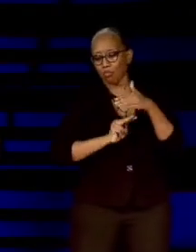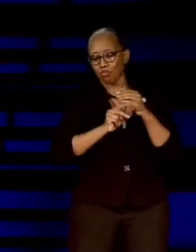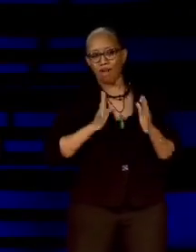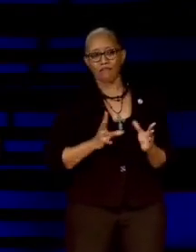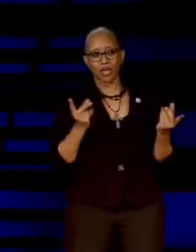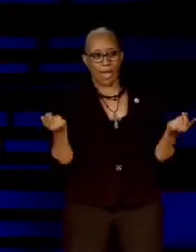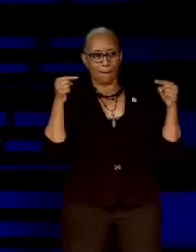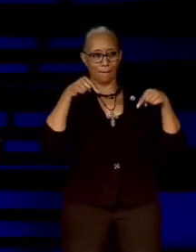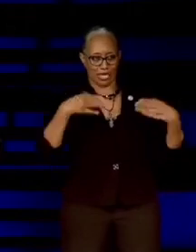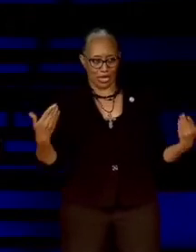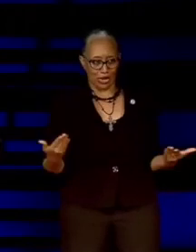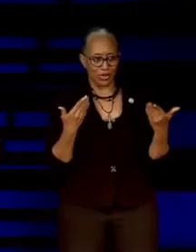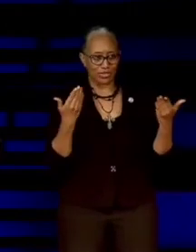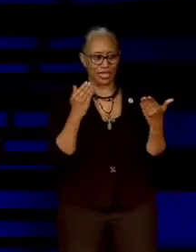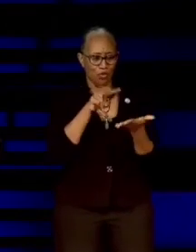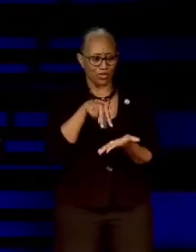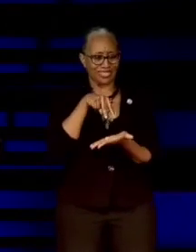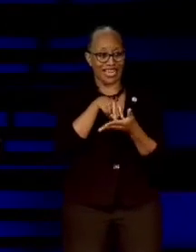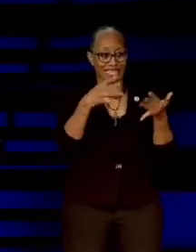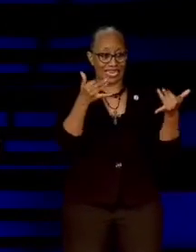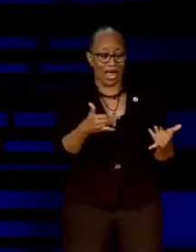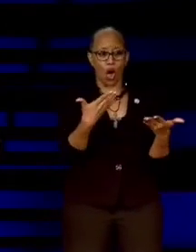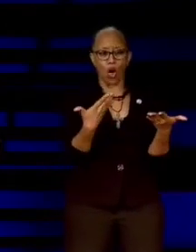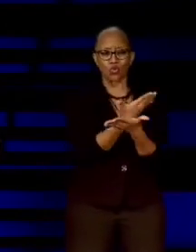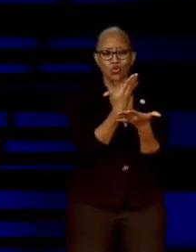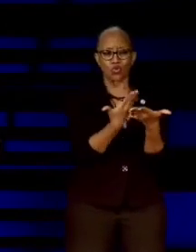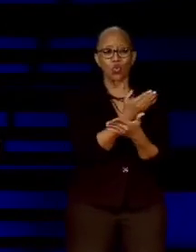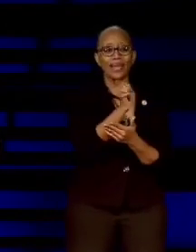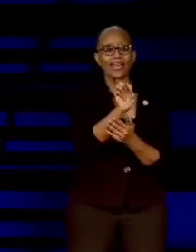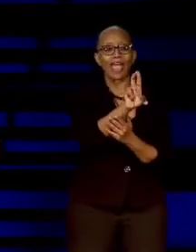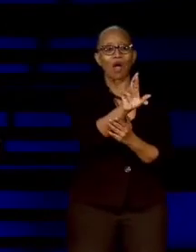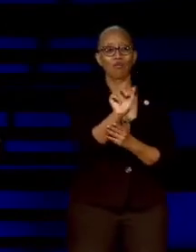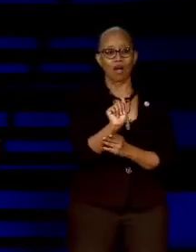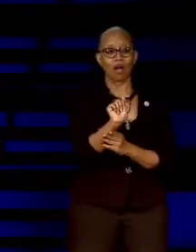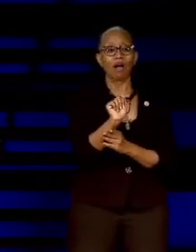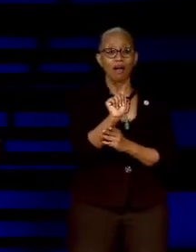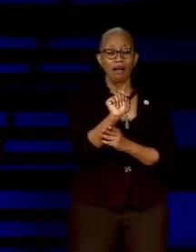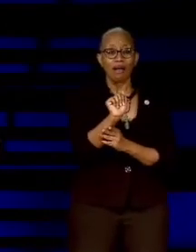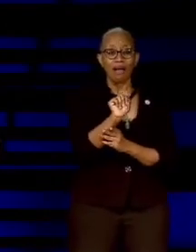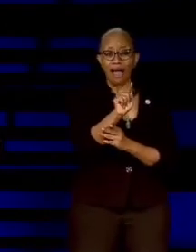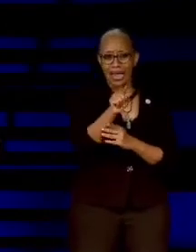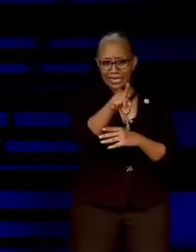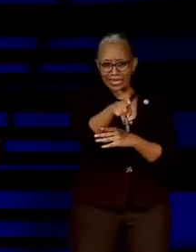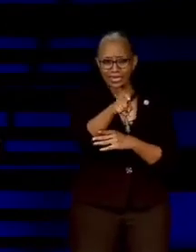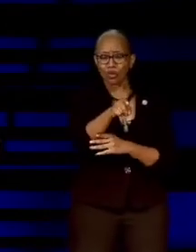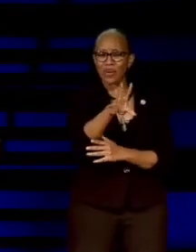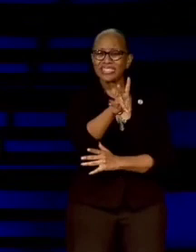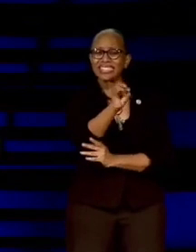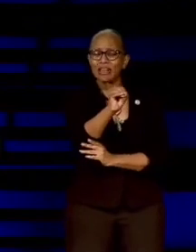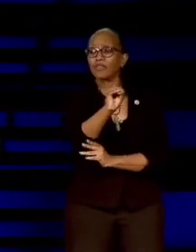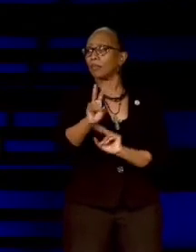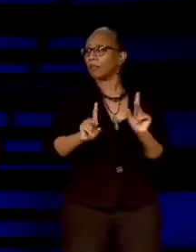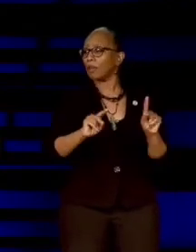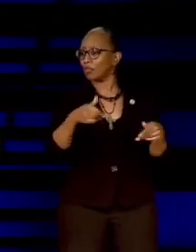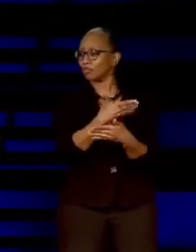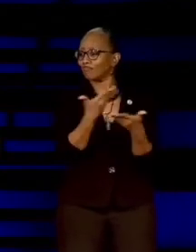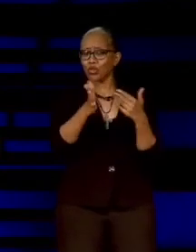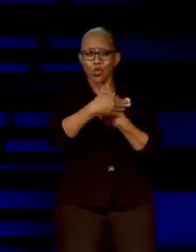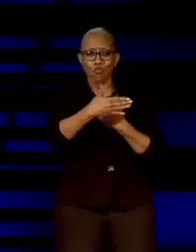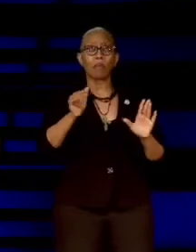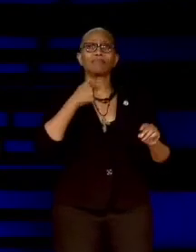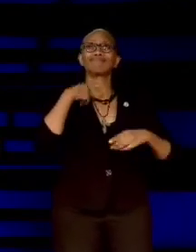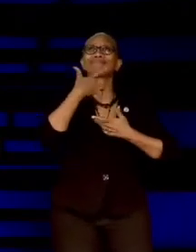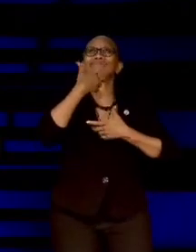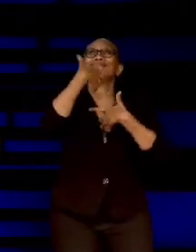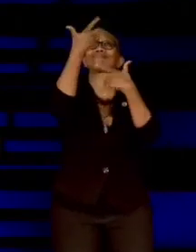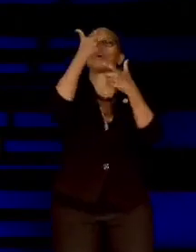new era. Wait a minute, something is happening. I need about 70 ridiculous folk in the room that can holler